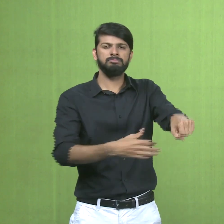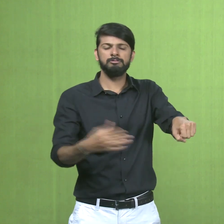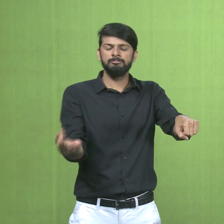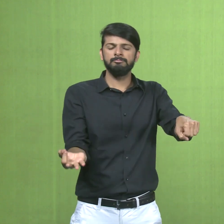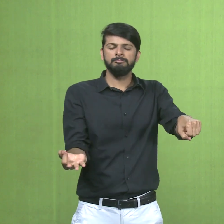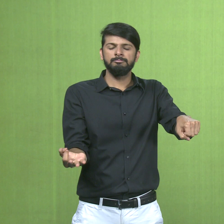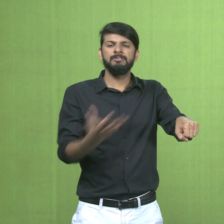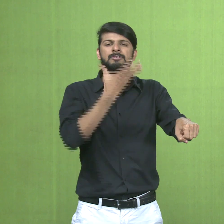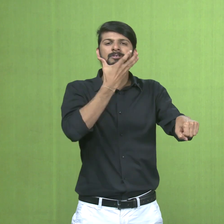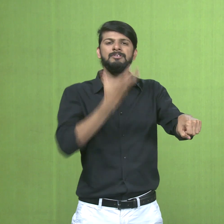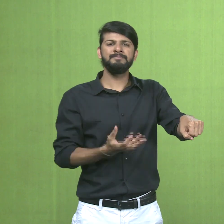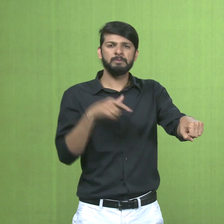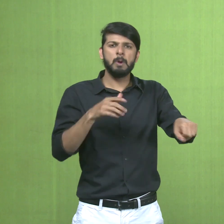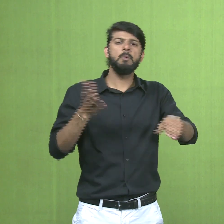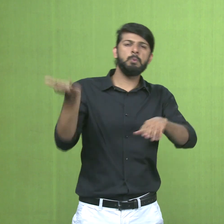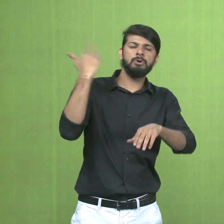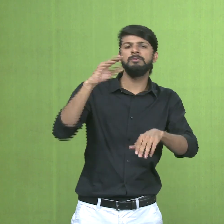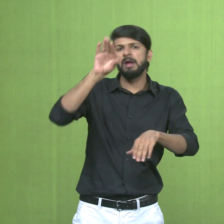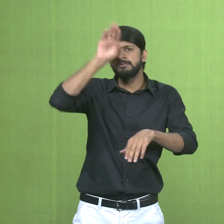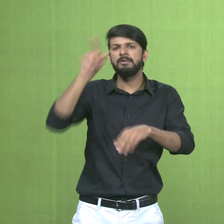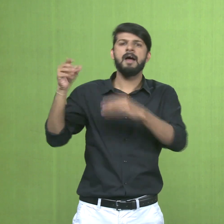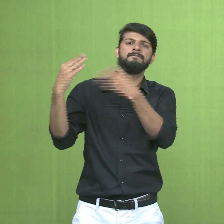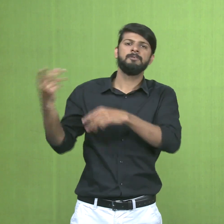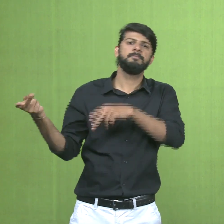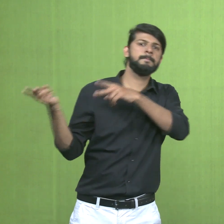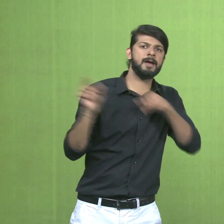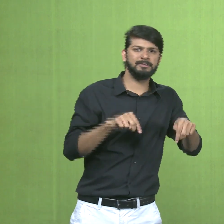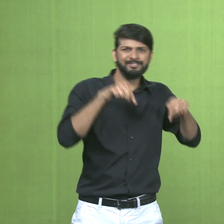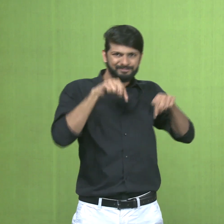Sita and both her sons seem to be living at a hermitage.